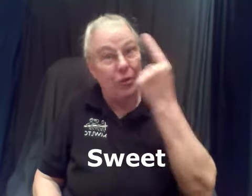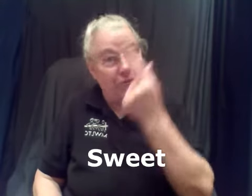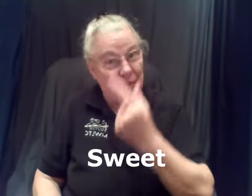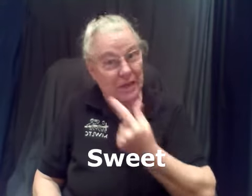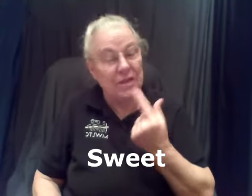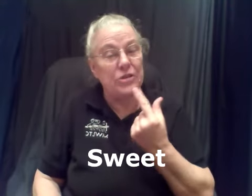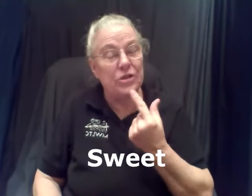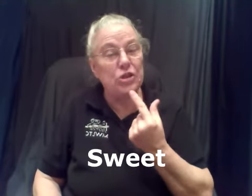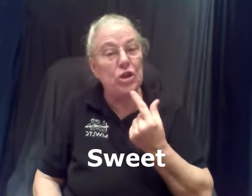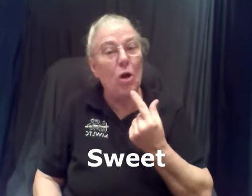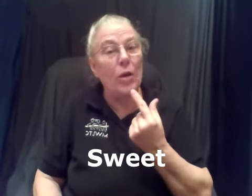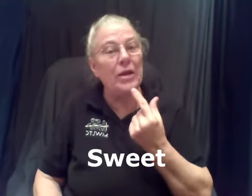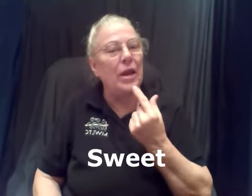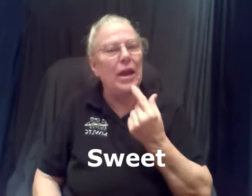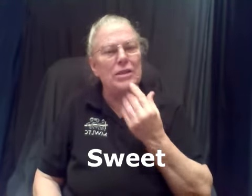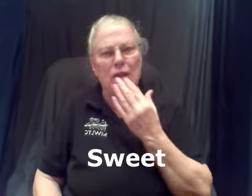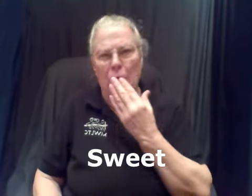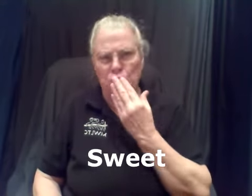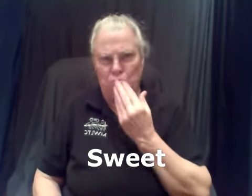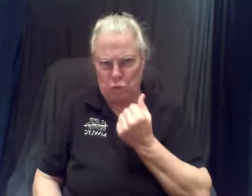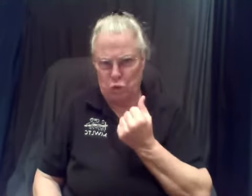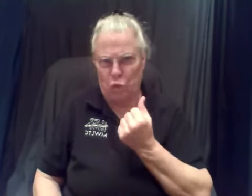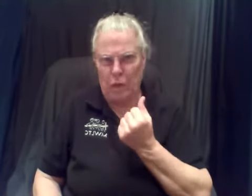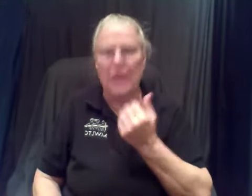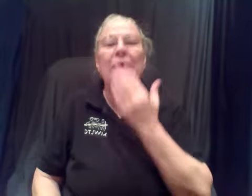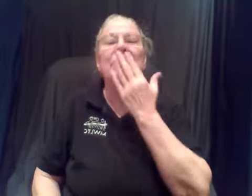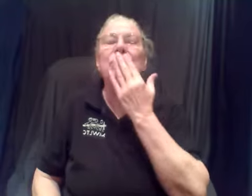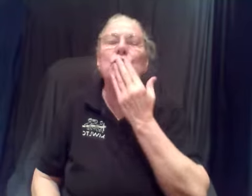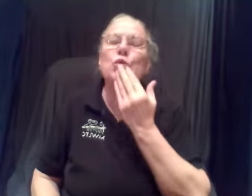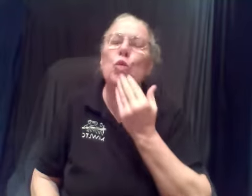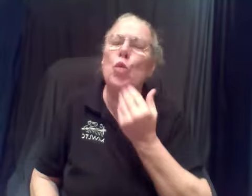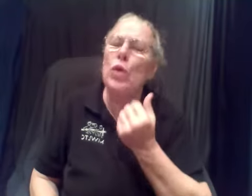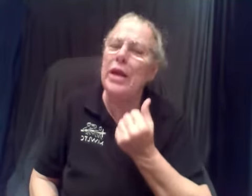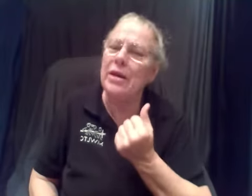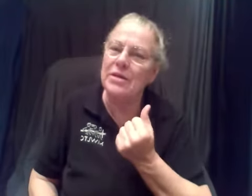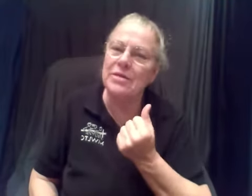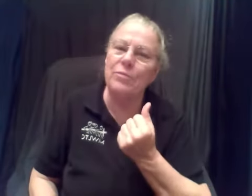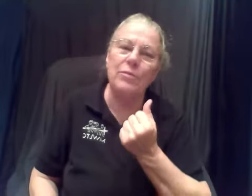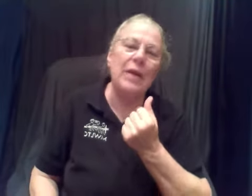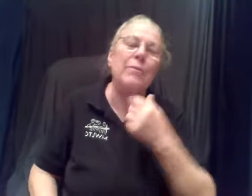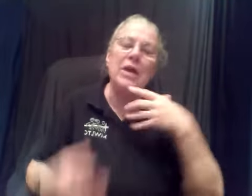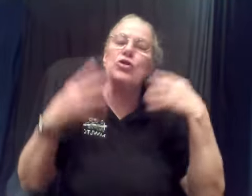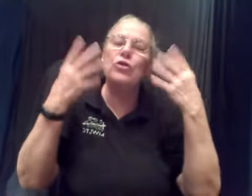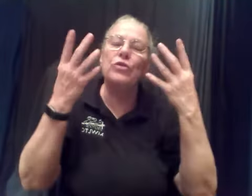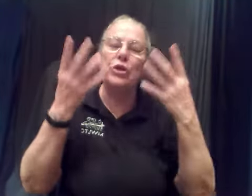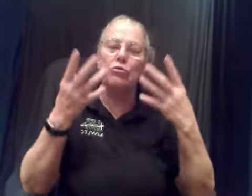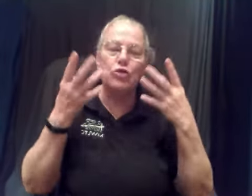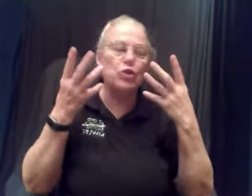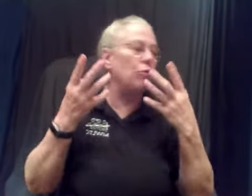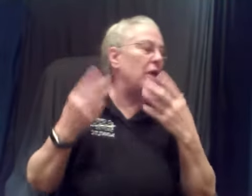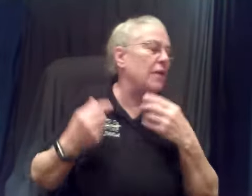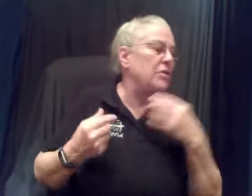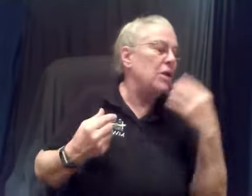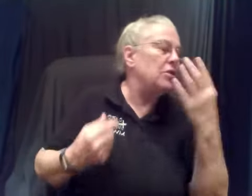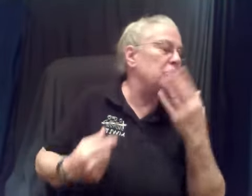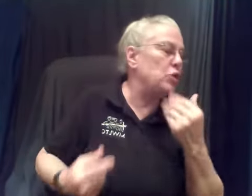face needs to show it. It's not sweet. Sweetest. Make sure that you show that.